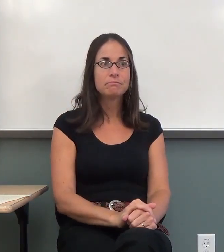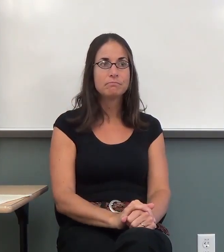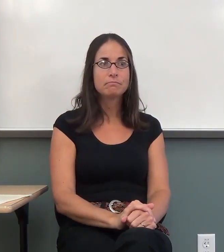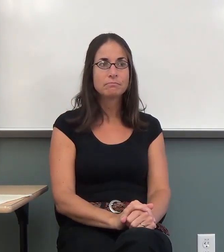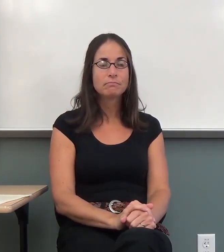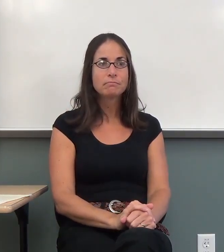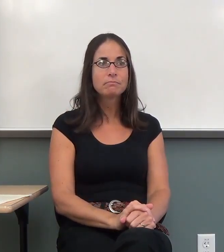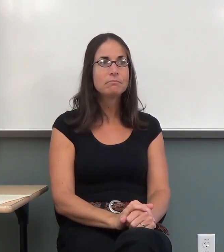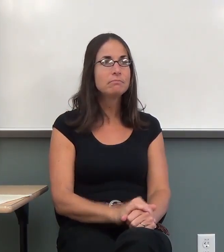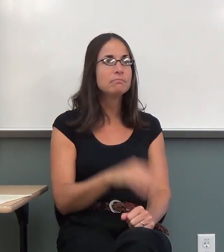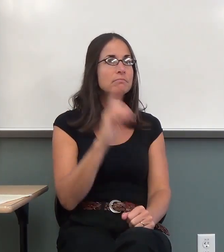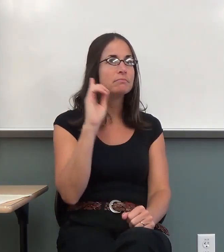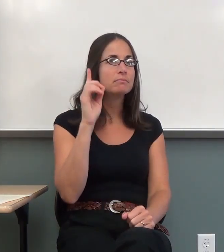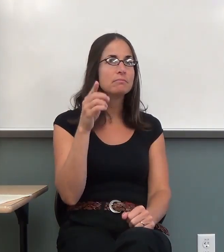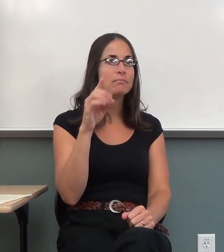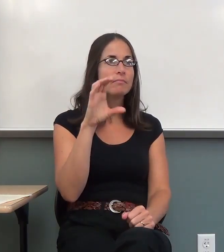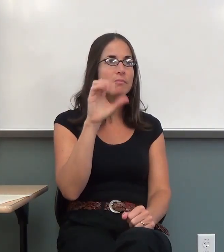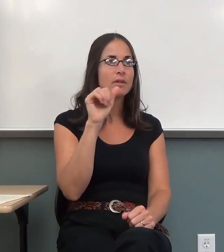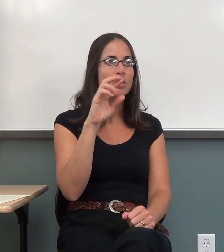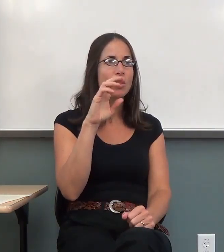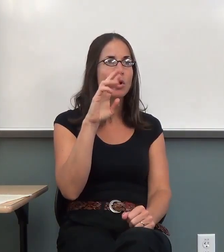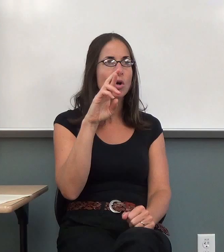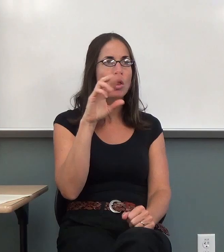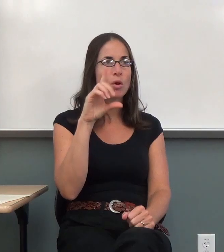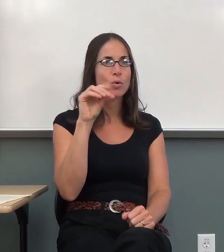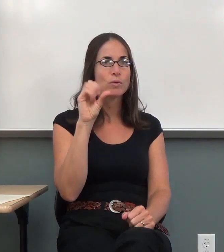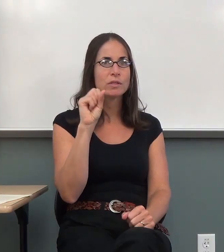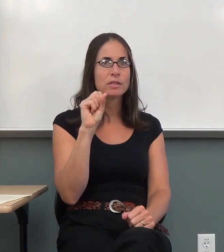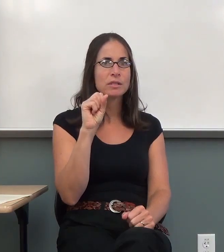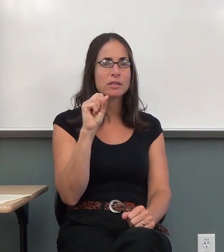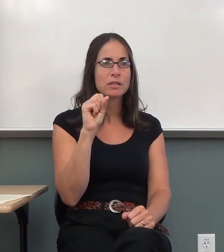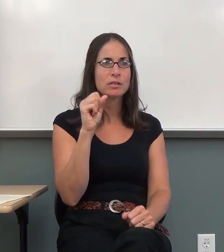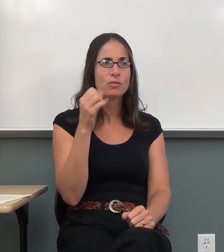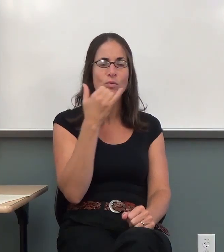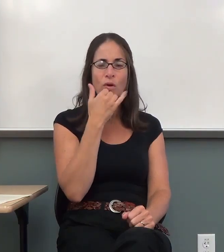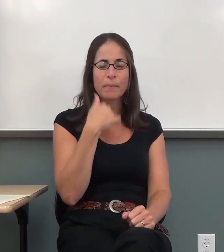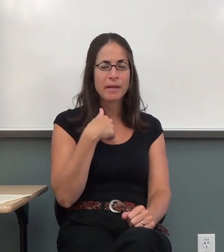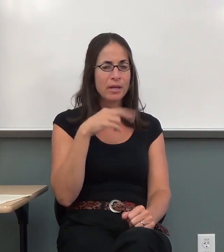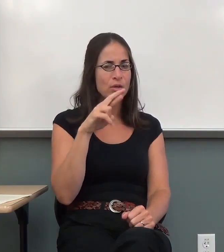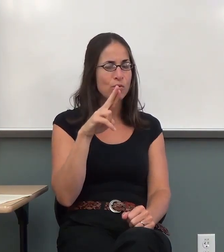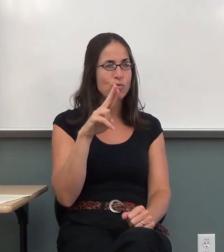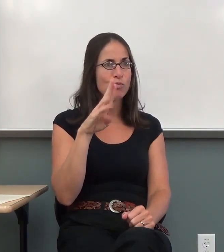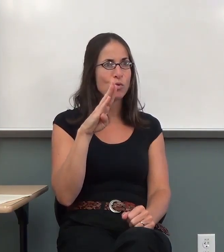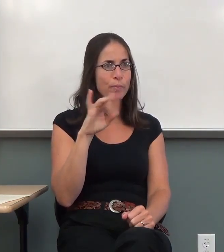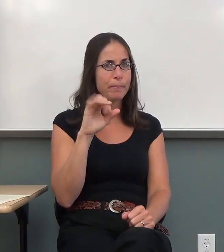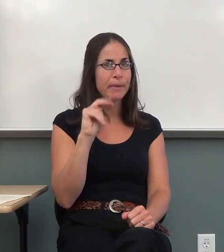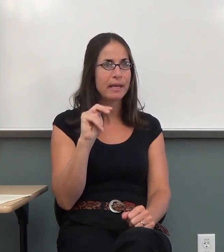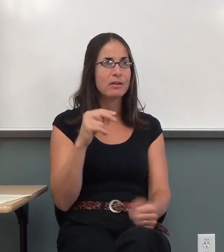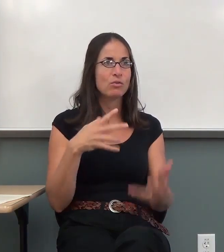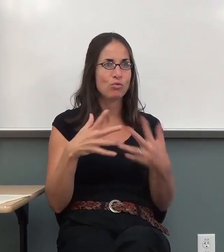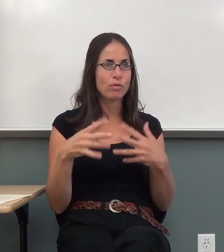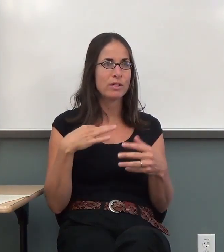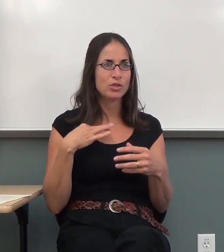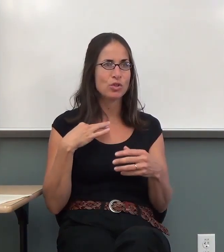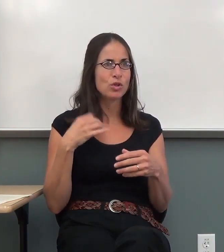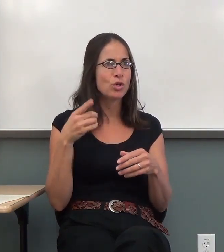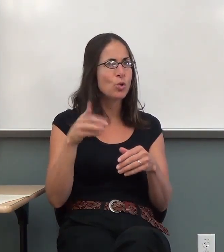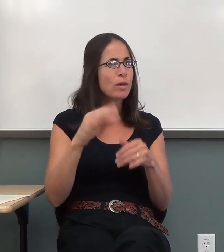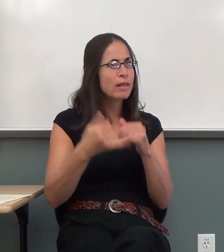We haven't heard from you yet today, Carlos. Did I just call you Carlos? I'm sorry. It's Ruben. It's Ruben, that's right. Yes, Is your last name Carlos?